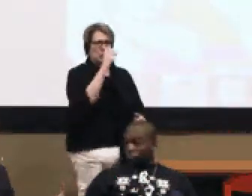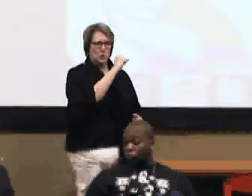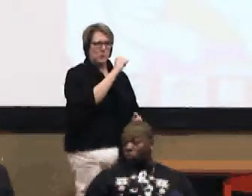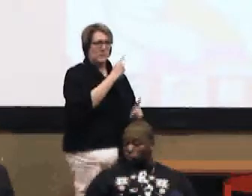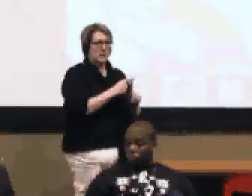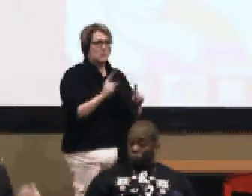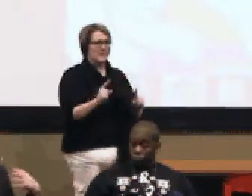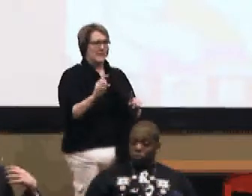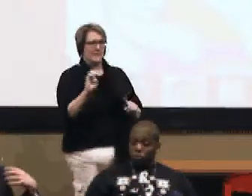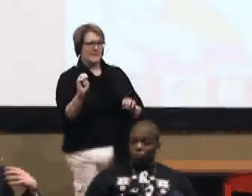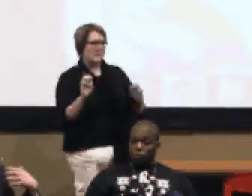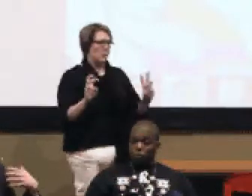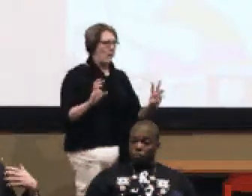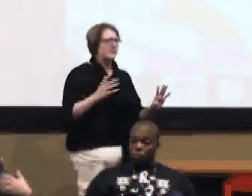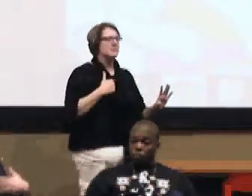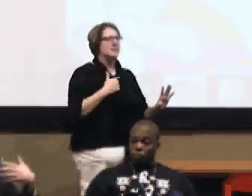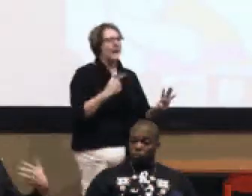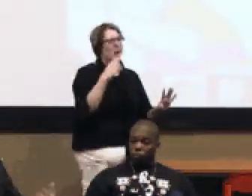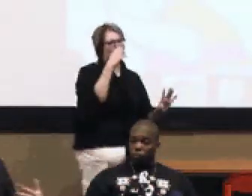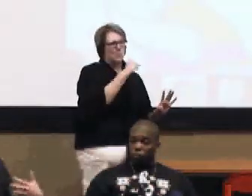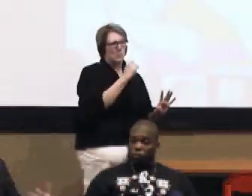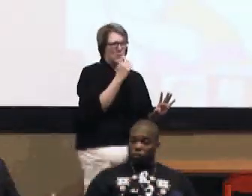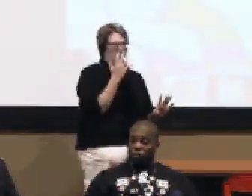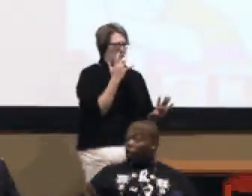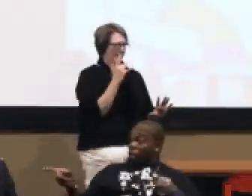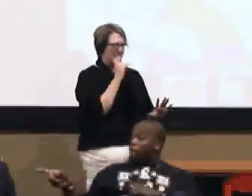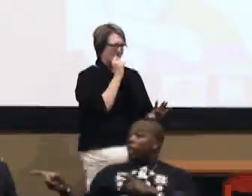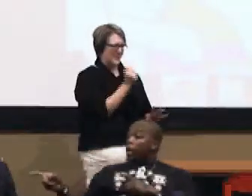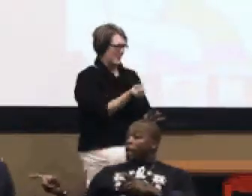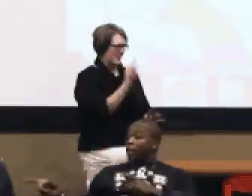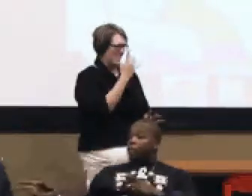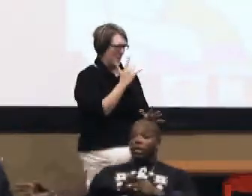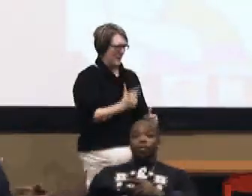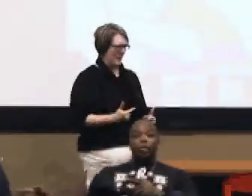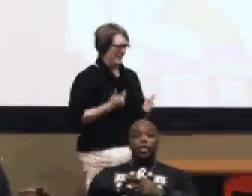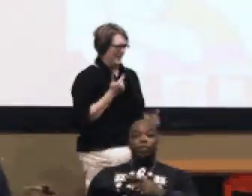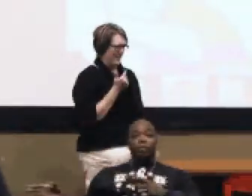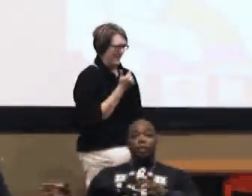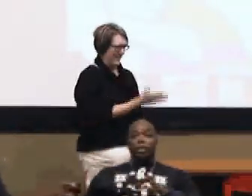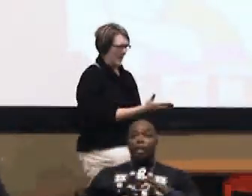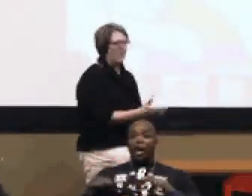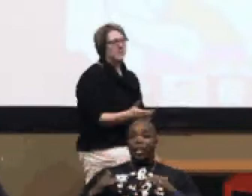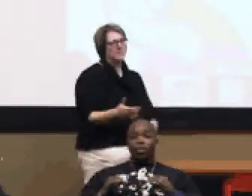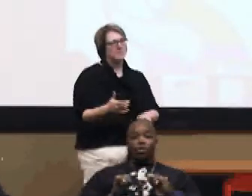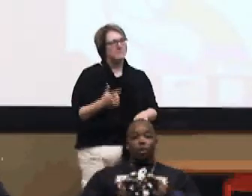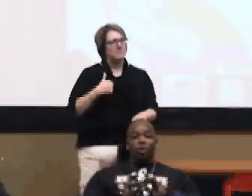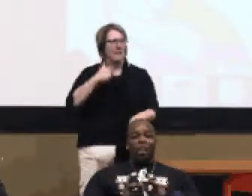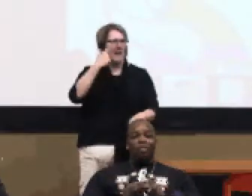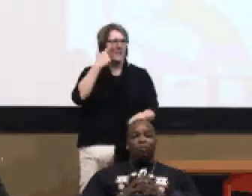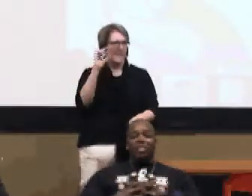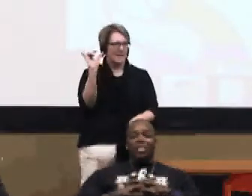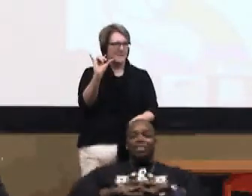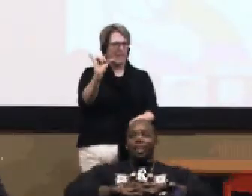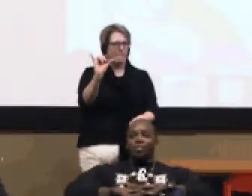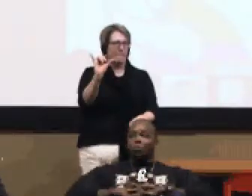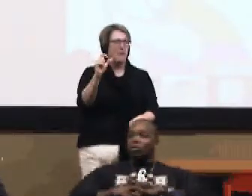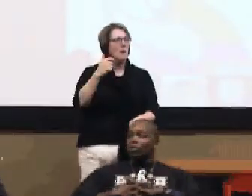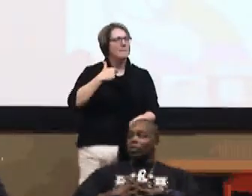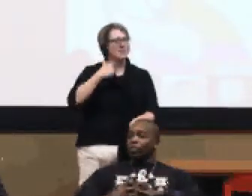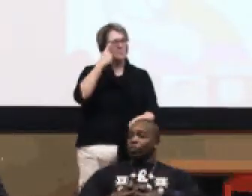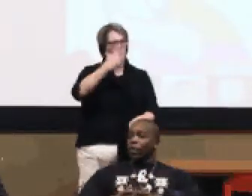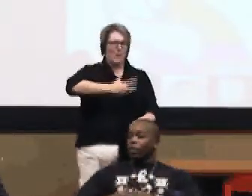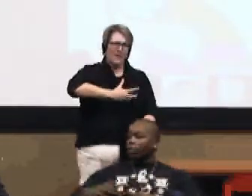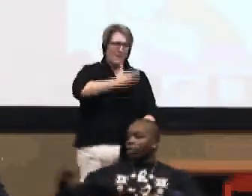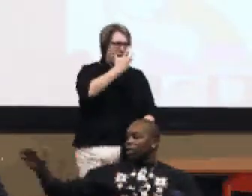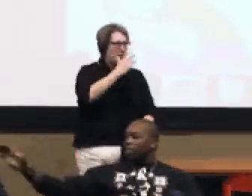the coast, that you're sort of like why? Like, I don't understand why you're there. I think that's what it is for me. I get so angry when it's like some